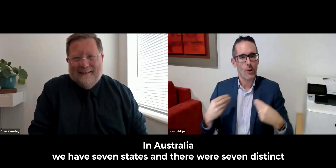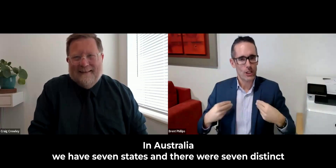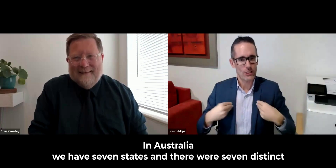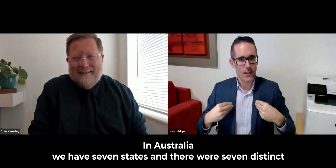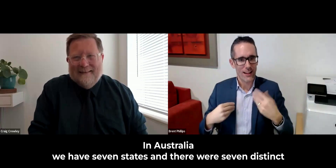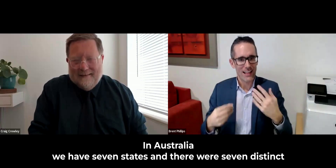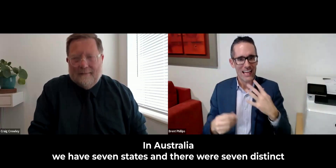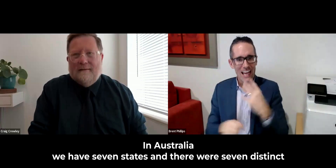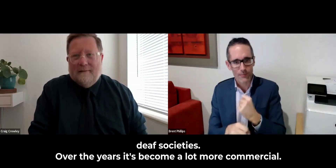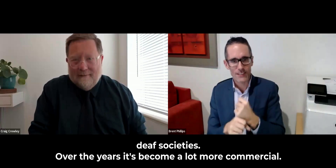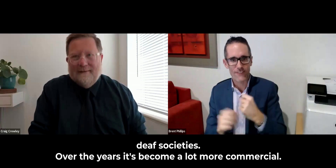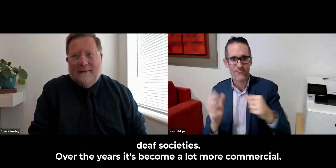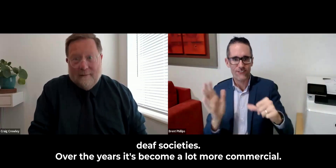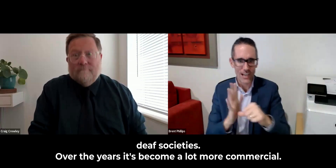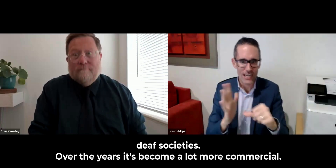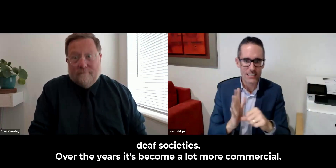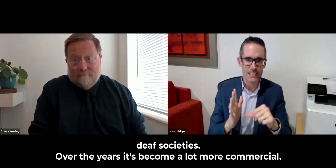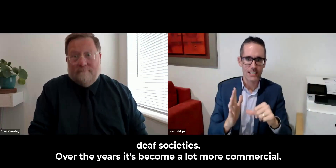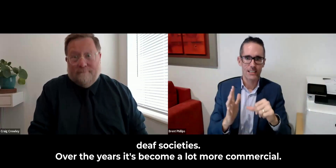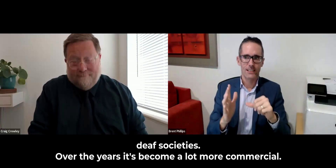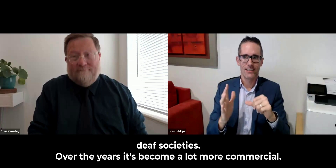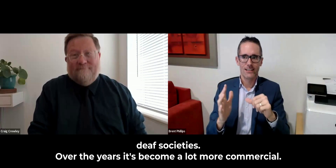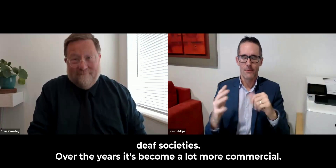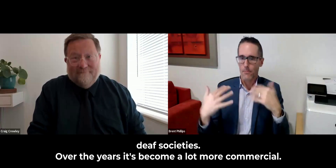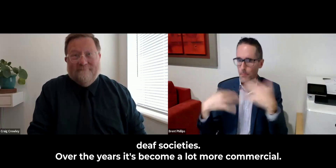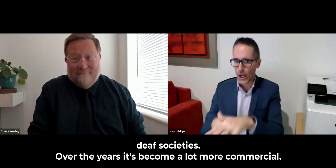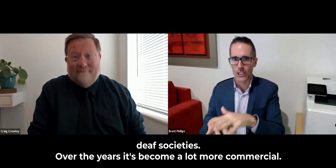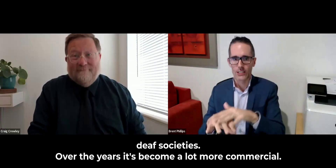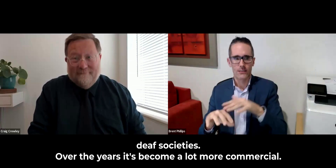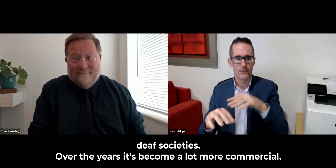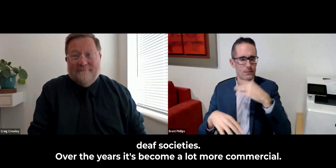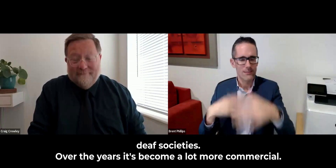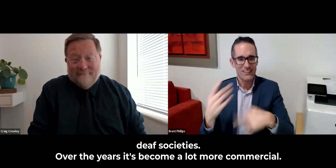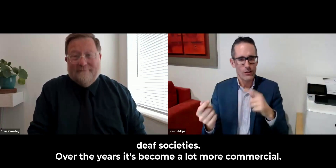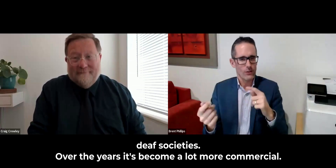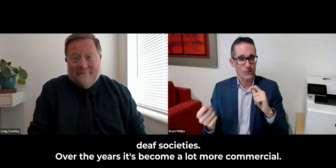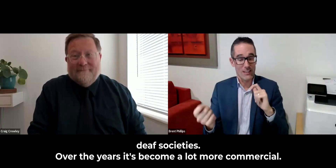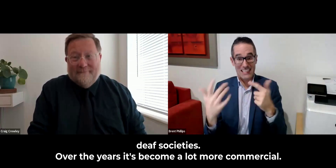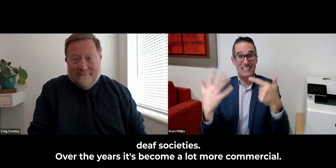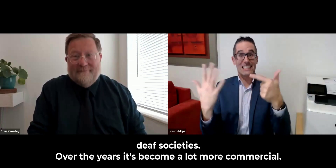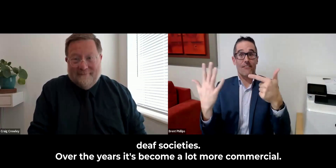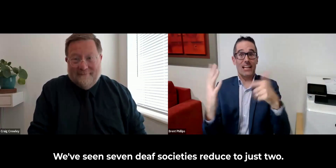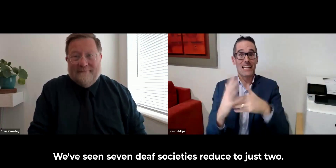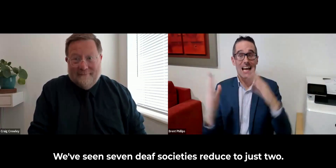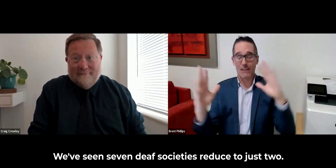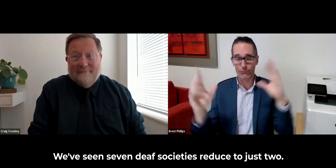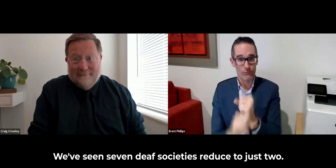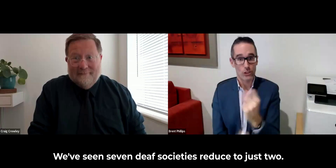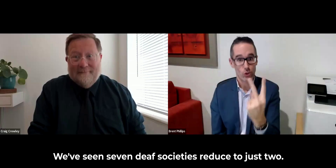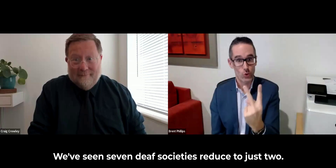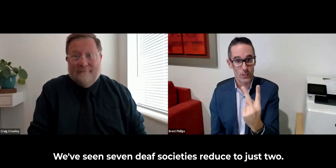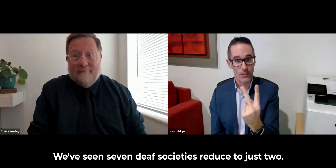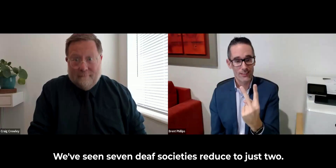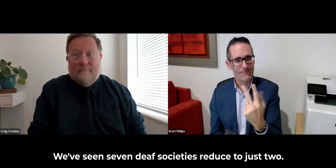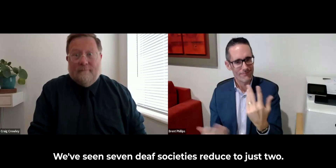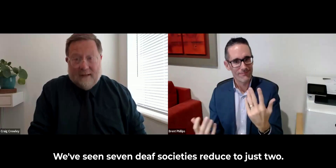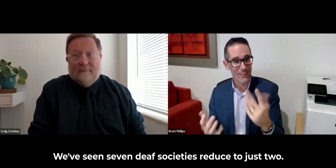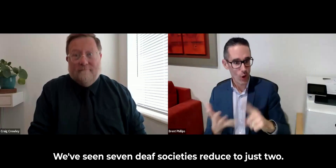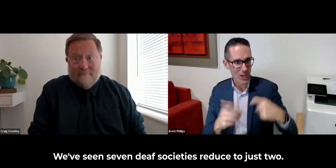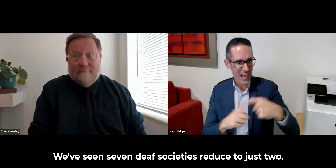there were 7 distinct deaf societies. Over the years, it's become a lot more commercial. We've seen 7 deaf